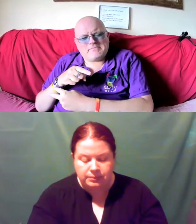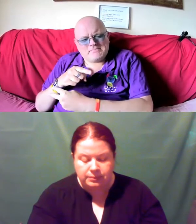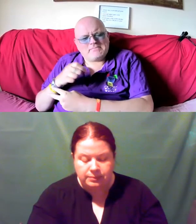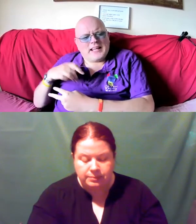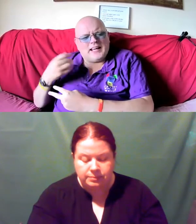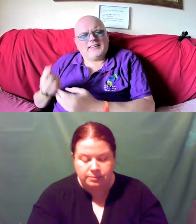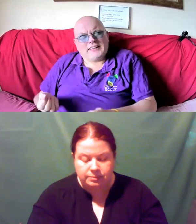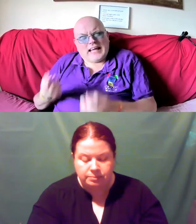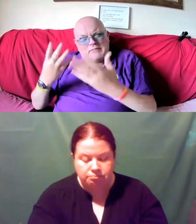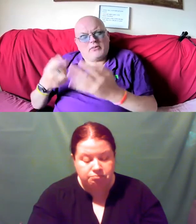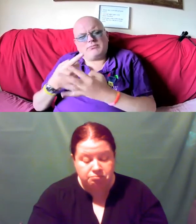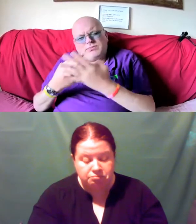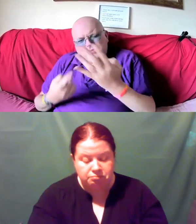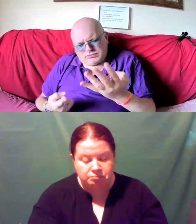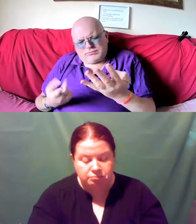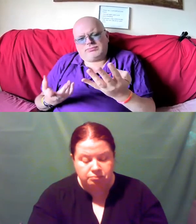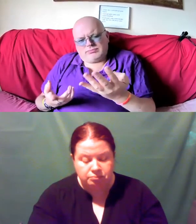one of the things that stuck with me